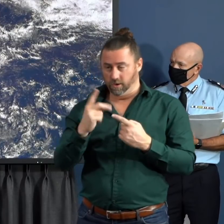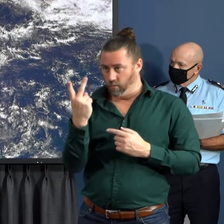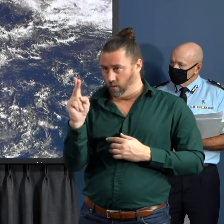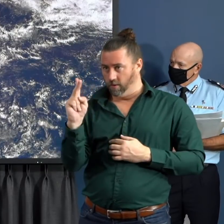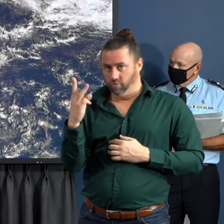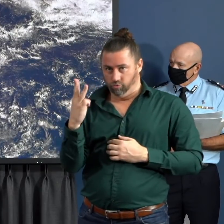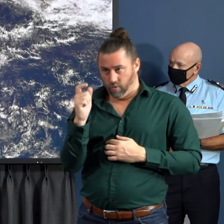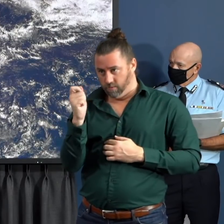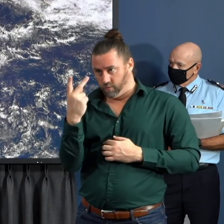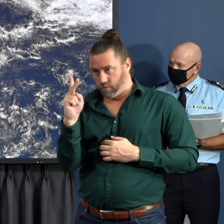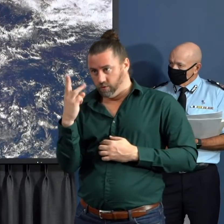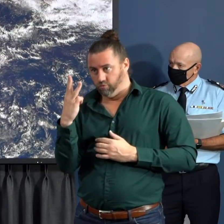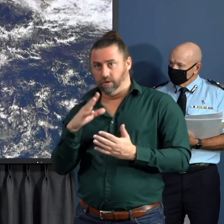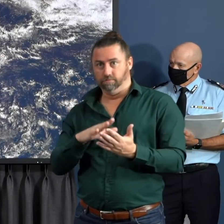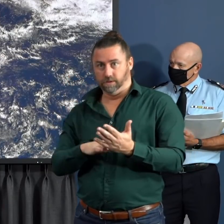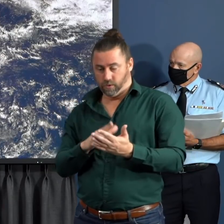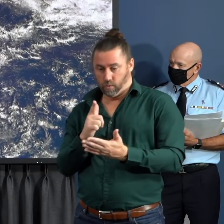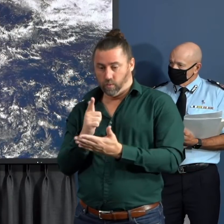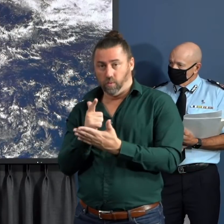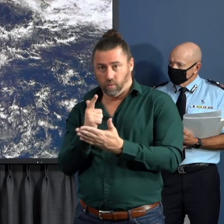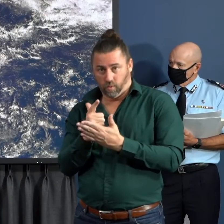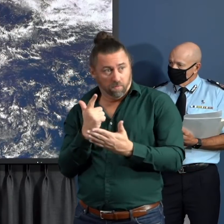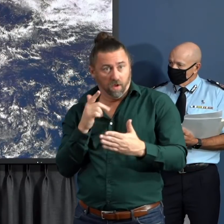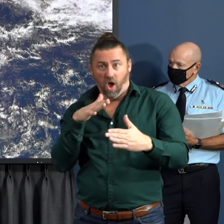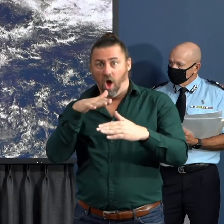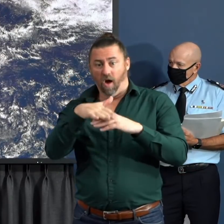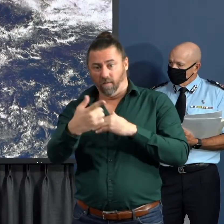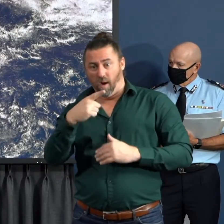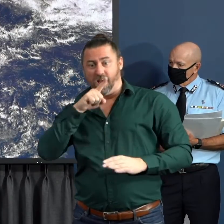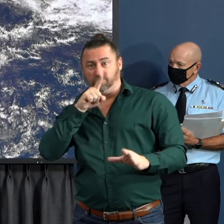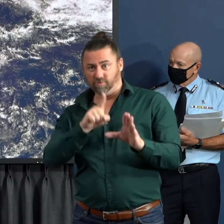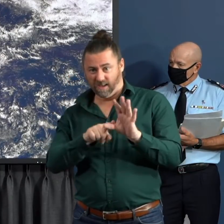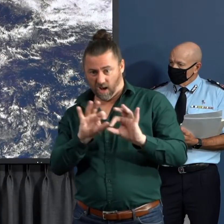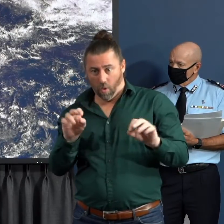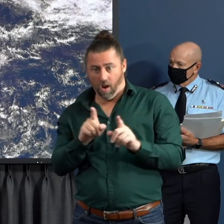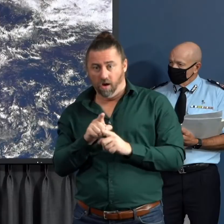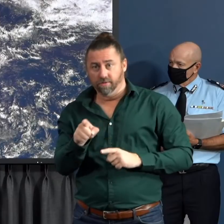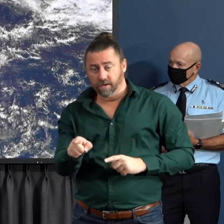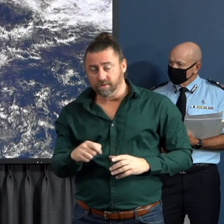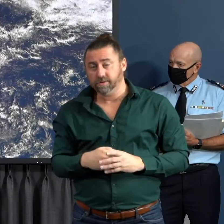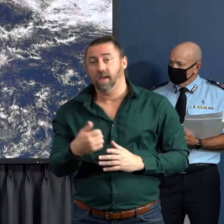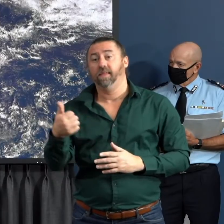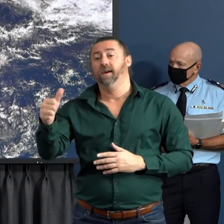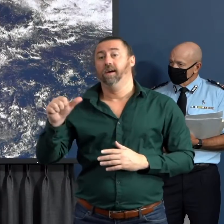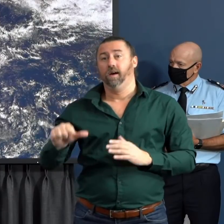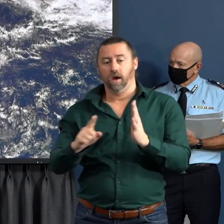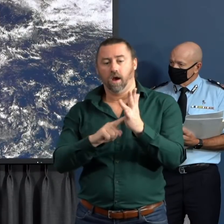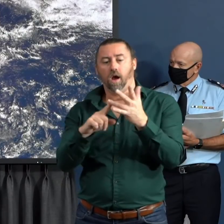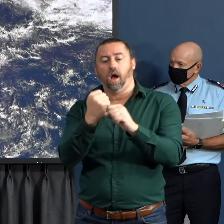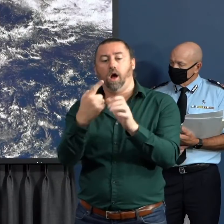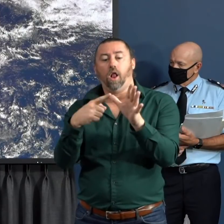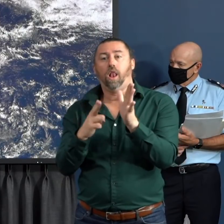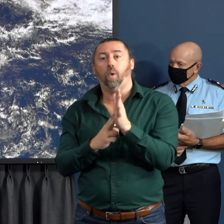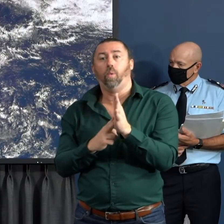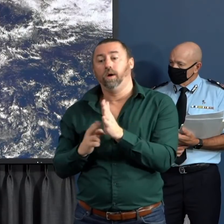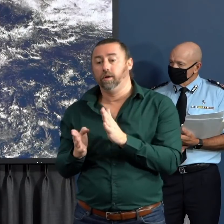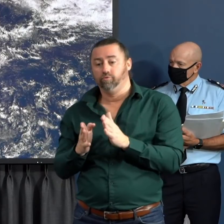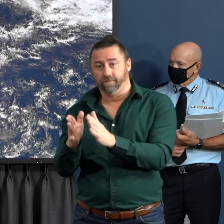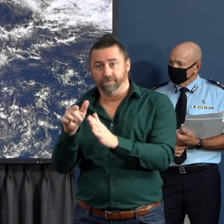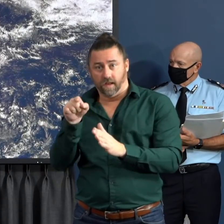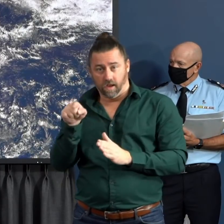most significant we've seen in over a century. And then finally, we also have the Logan River, so that's major flooding possible